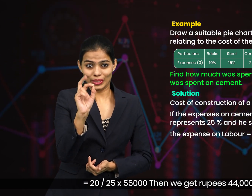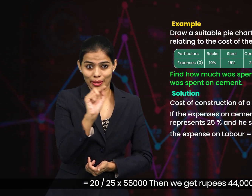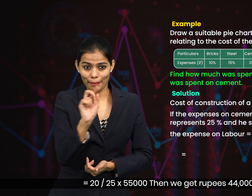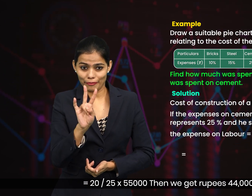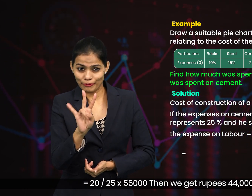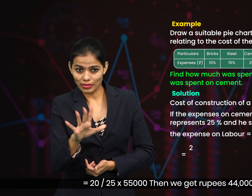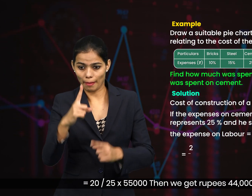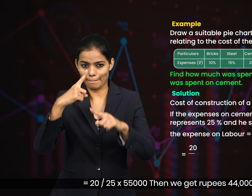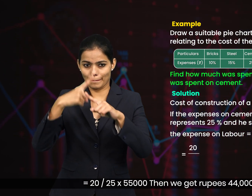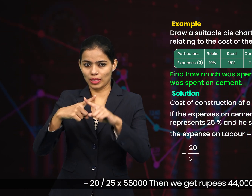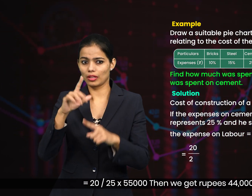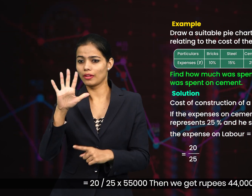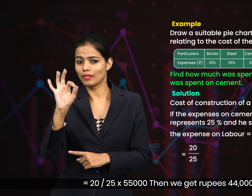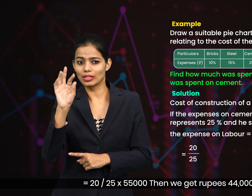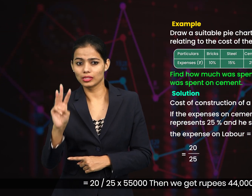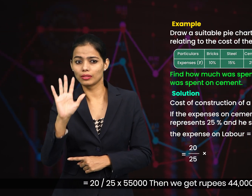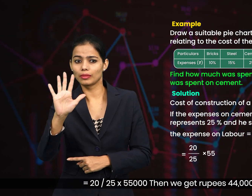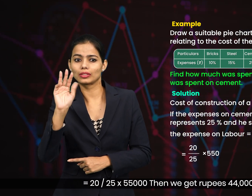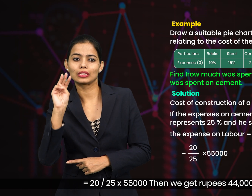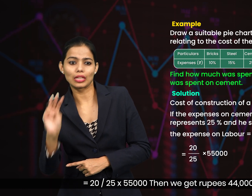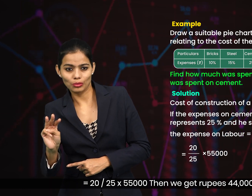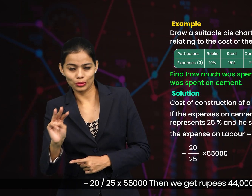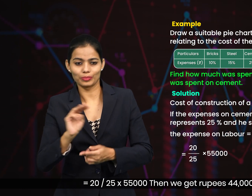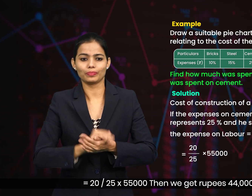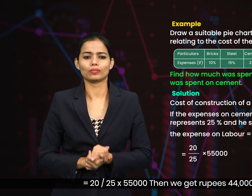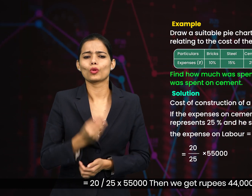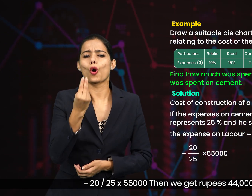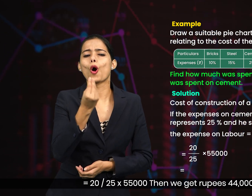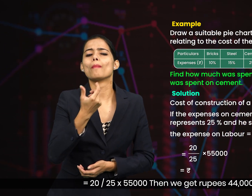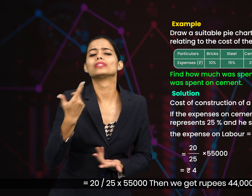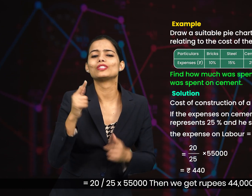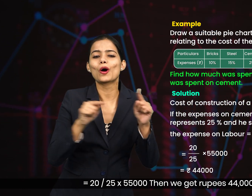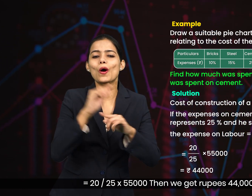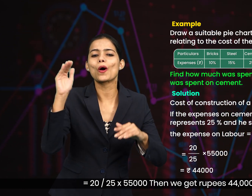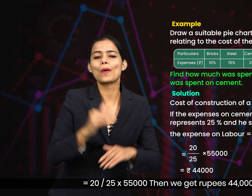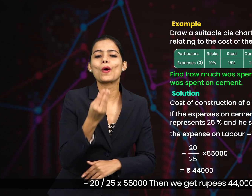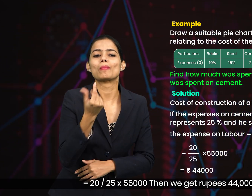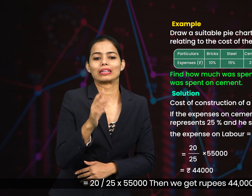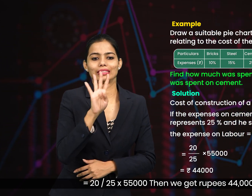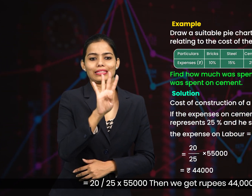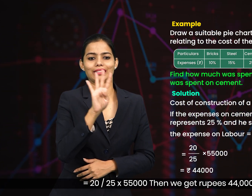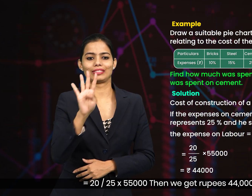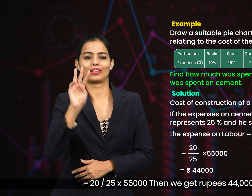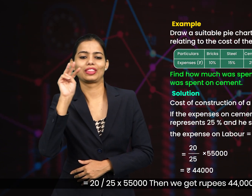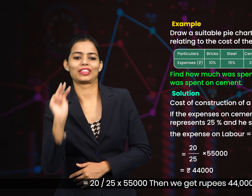is equal to 20 by 25 into 55,000. Then we get rupees 44,000.